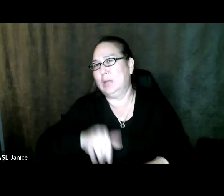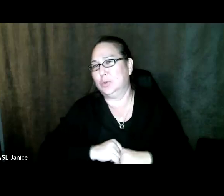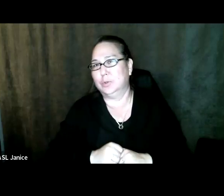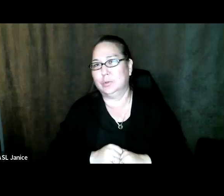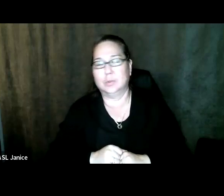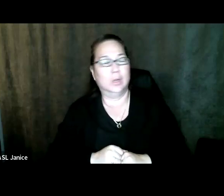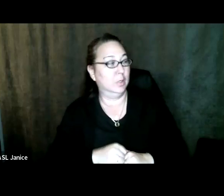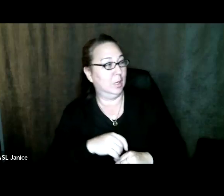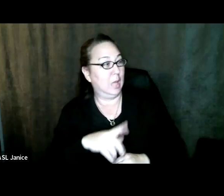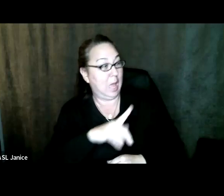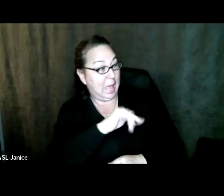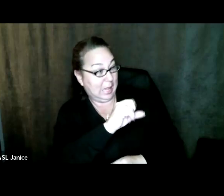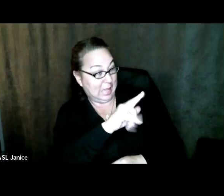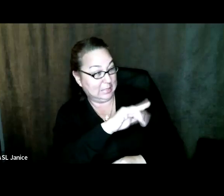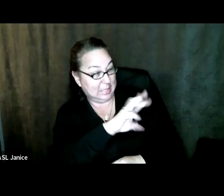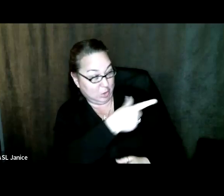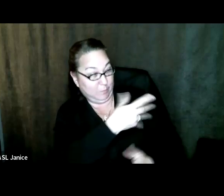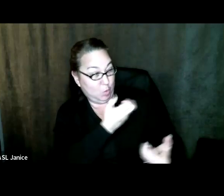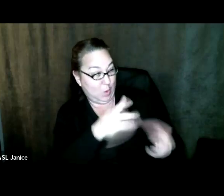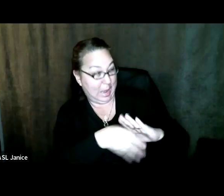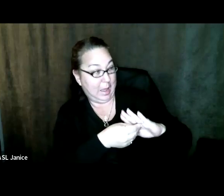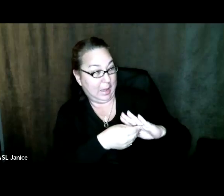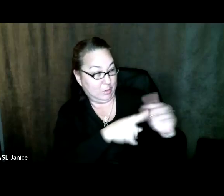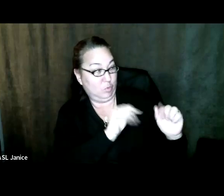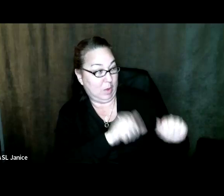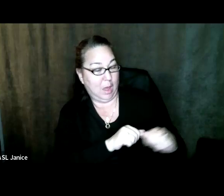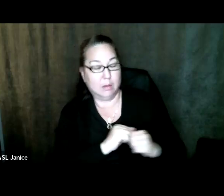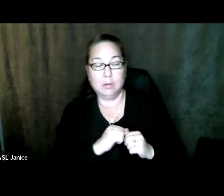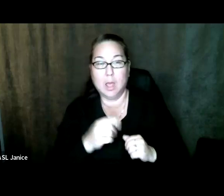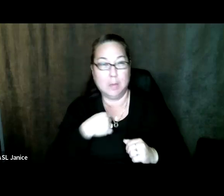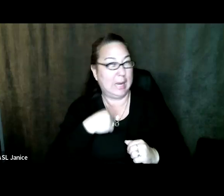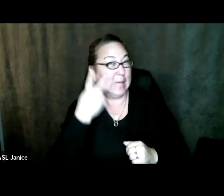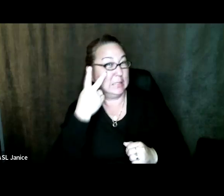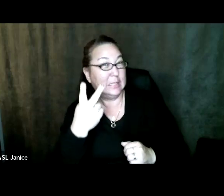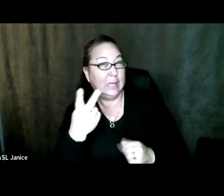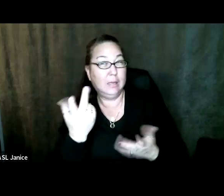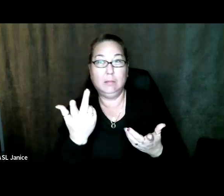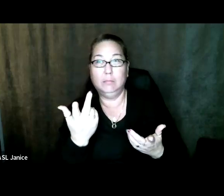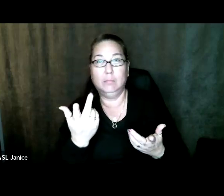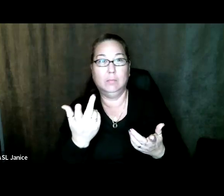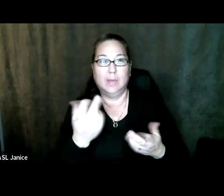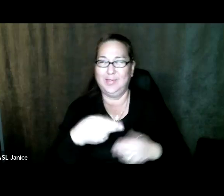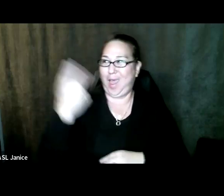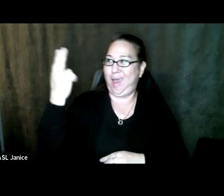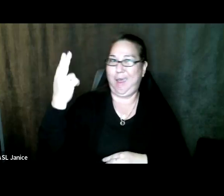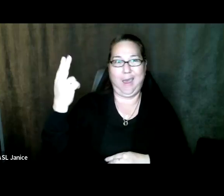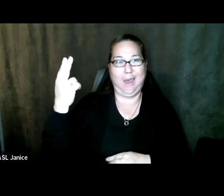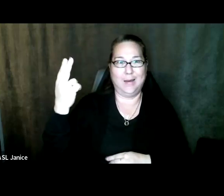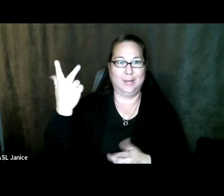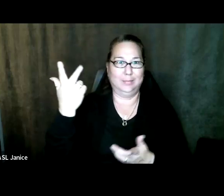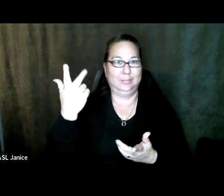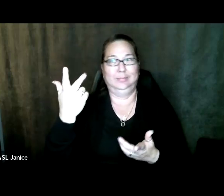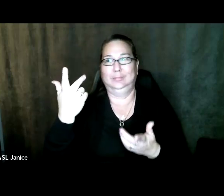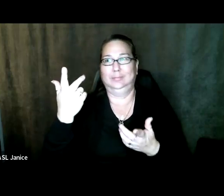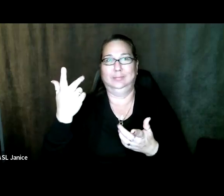to add here, you can, but I think we're seeing extremely high implementation in the transformation schools. Right. But how